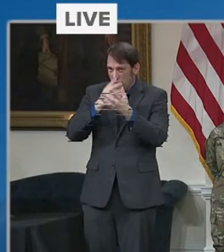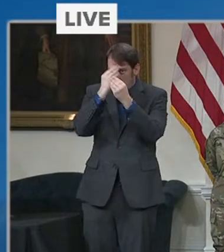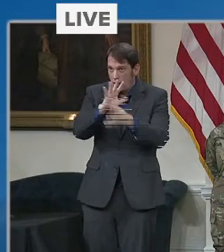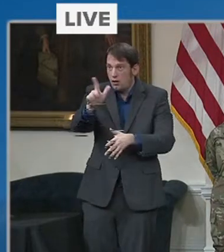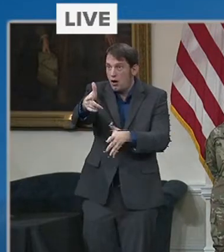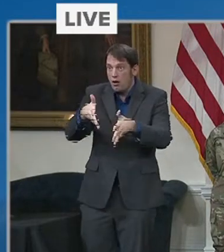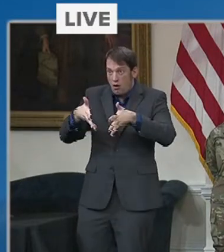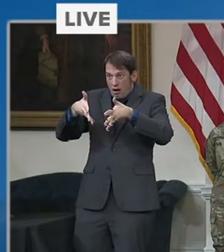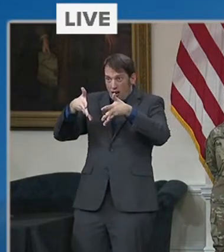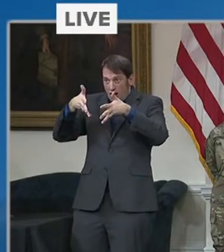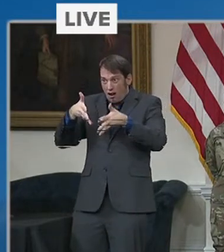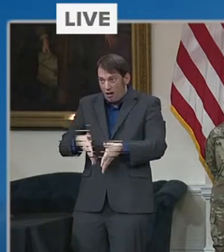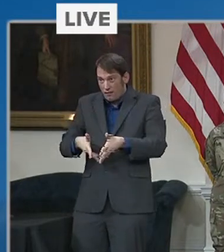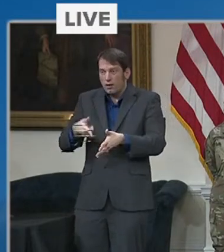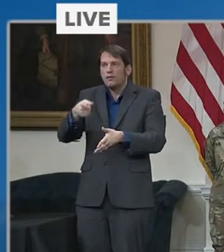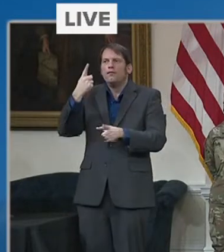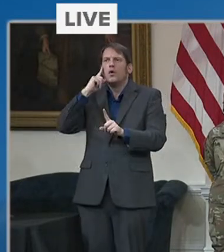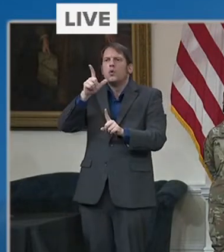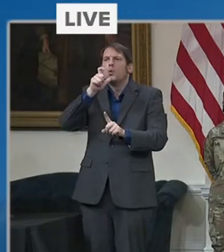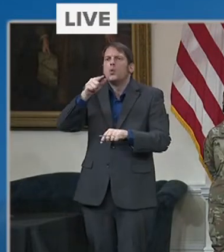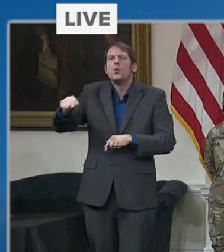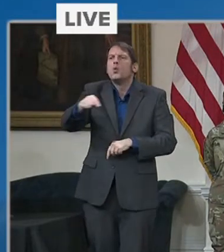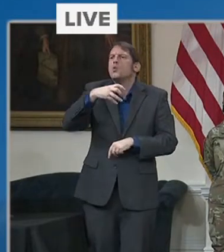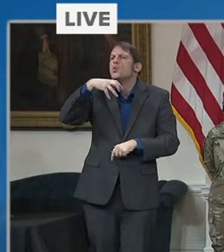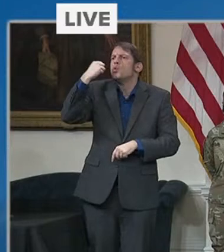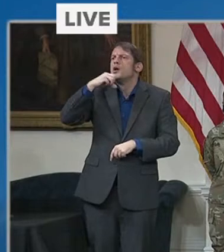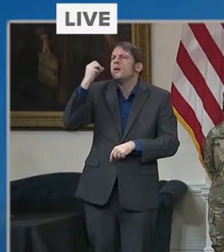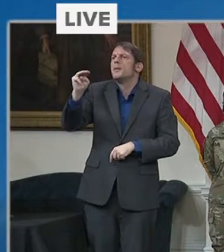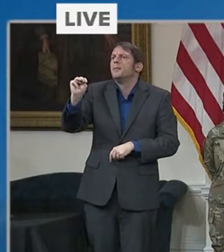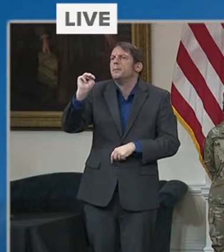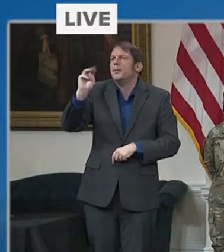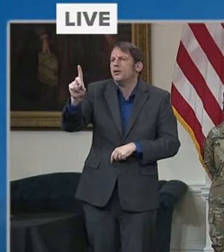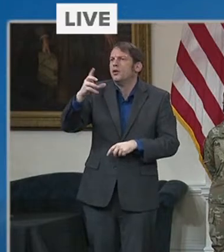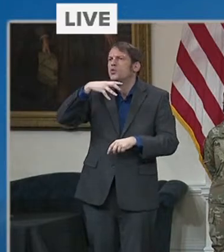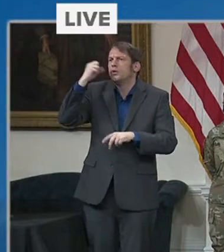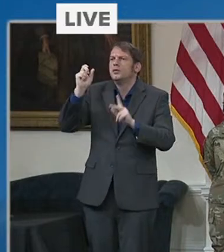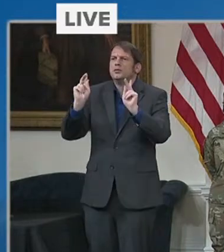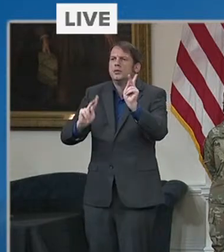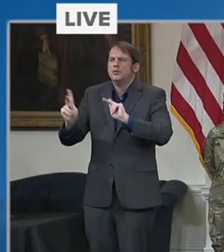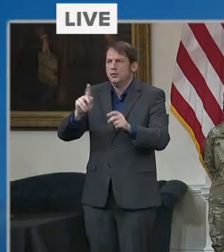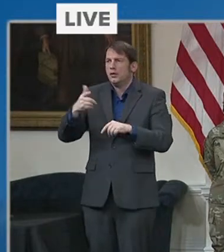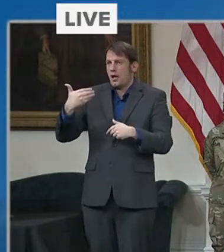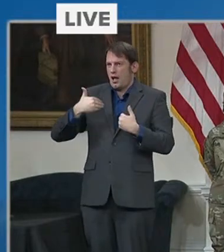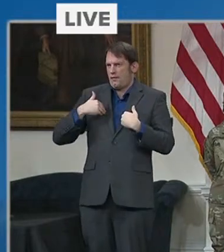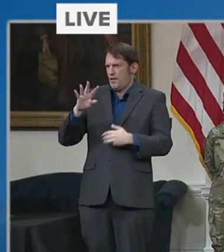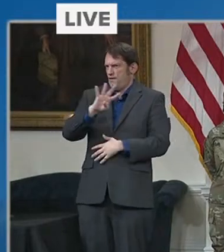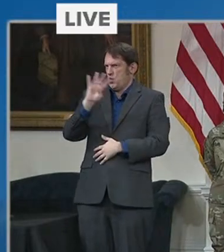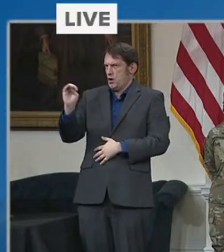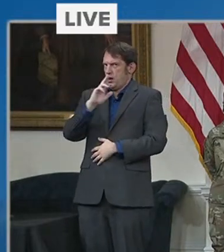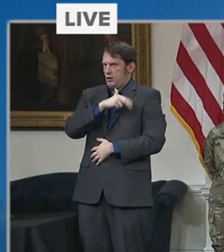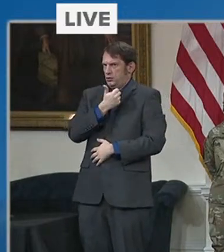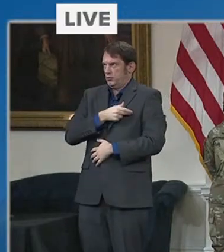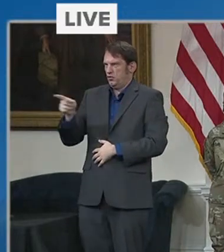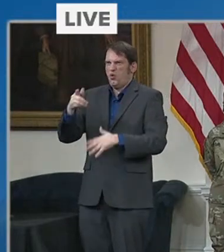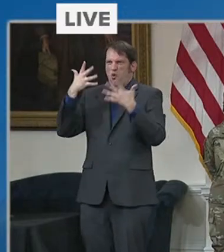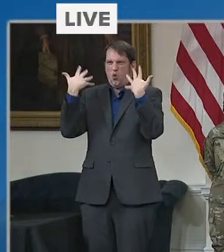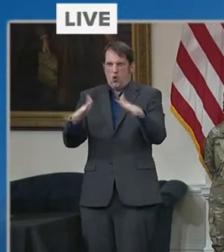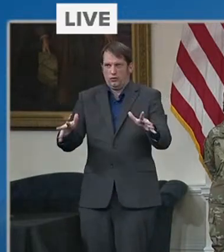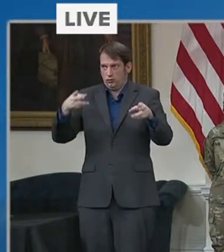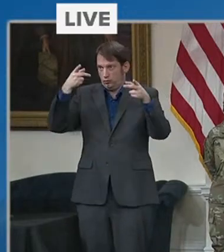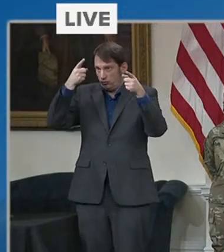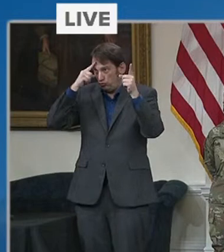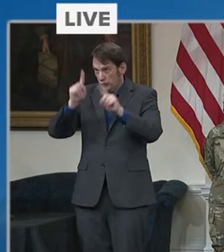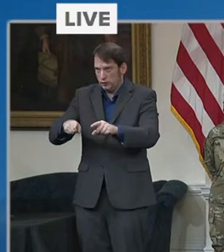older Marylanders and priority populations. Nearly 40 hospitals have already agreed to join this provider network to do so.